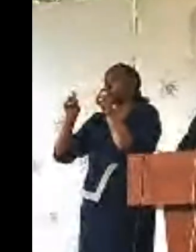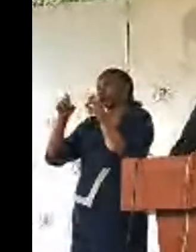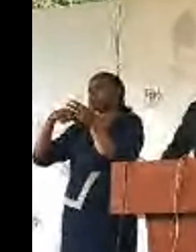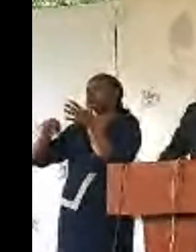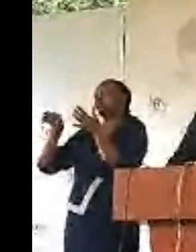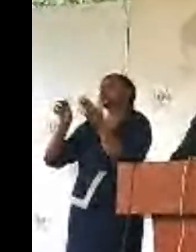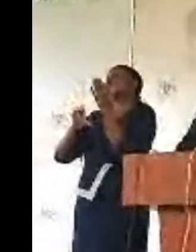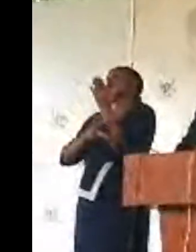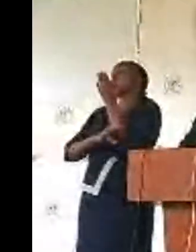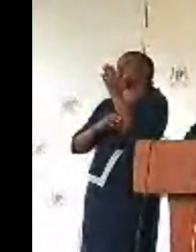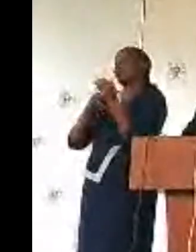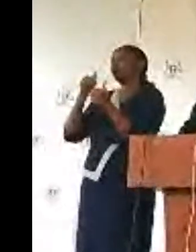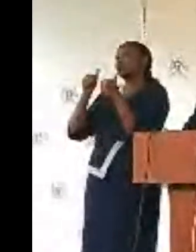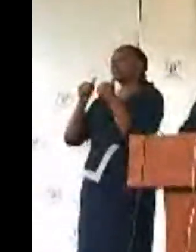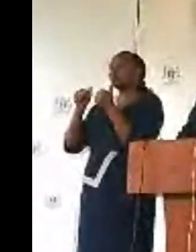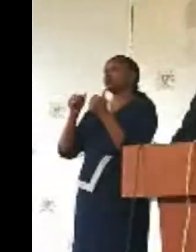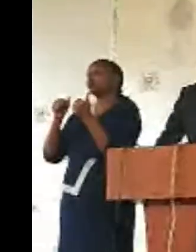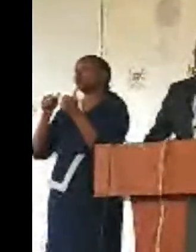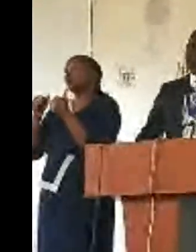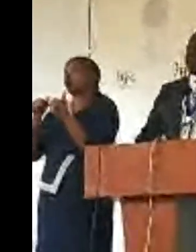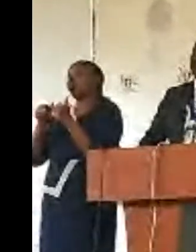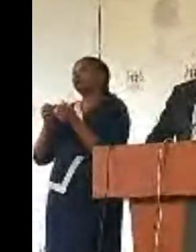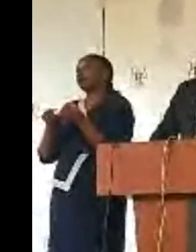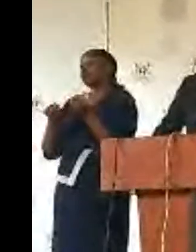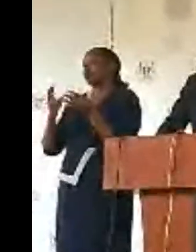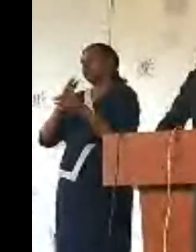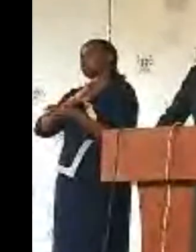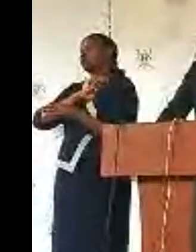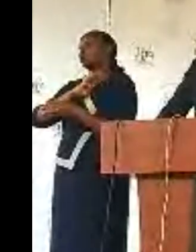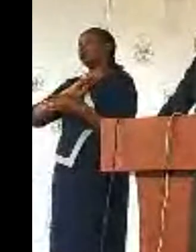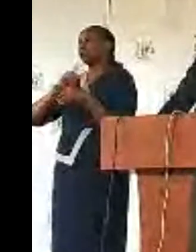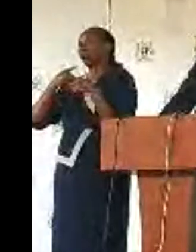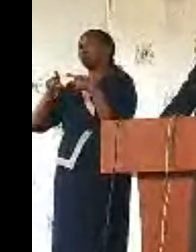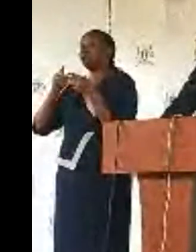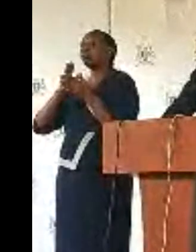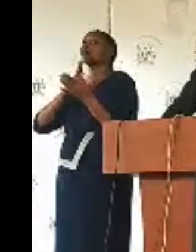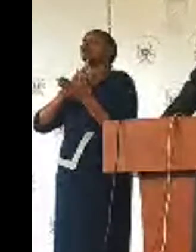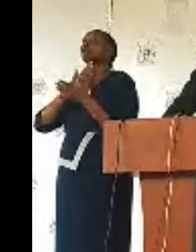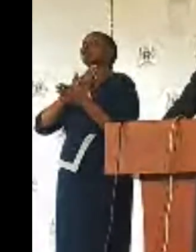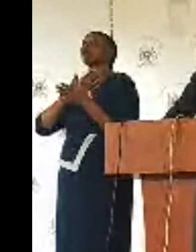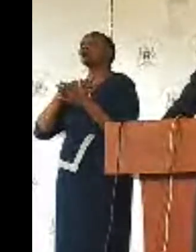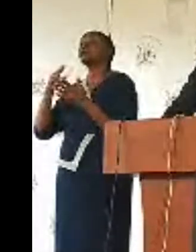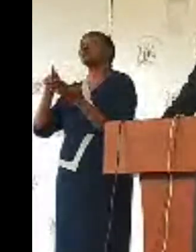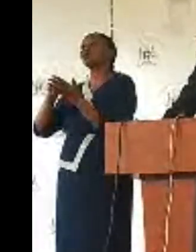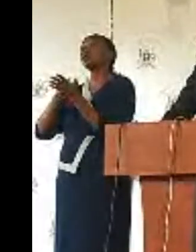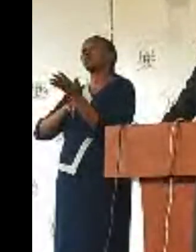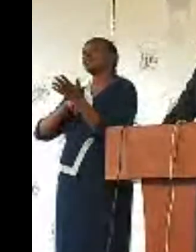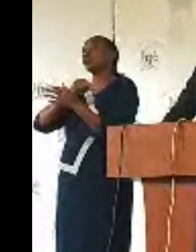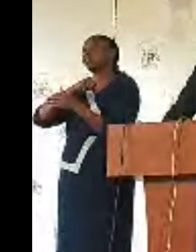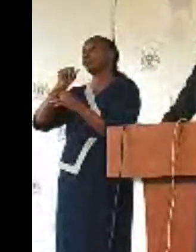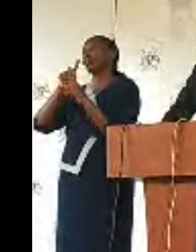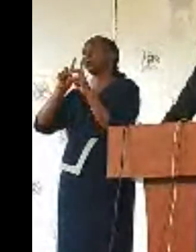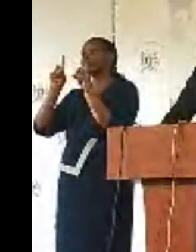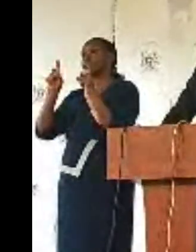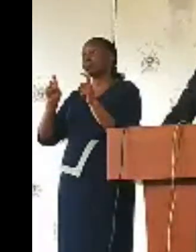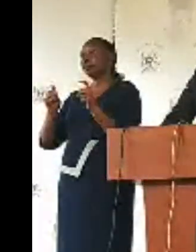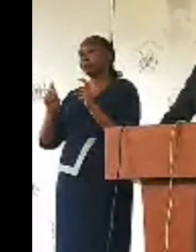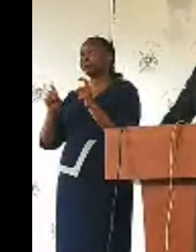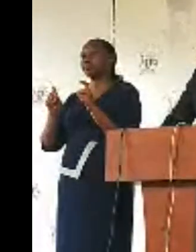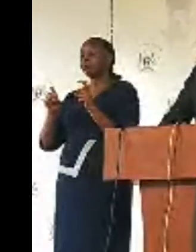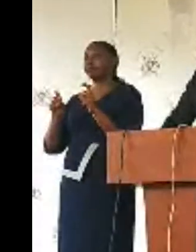inside this country that is not administered by UNEB, but wish to register for any of our